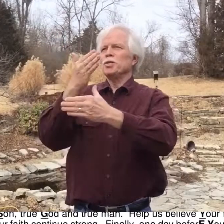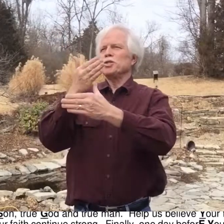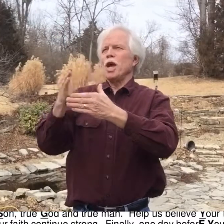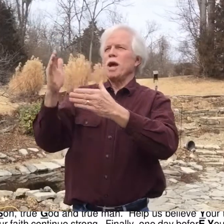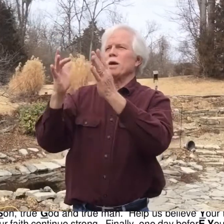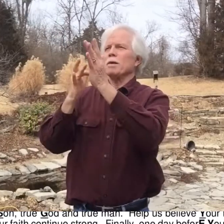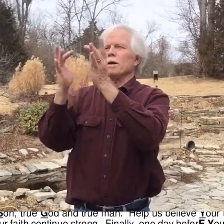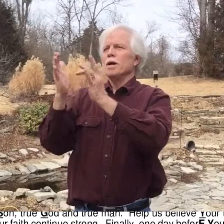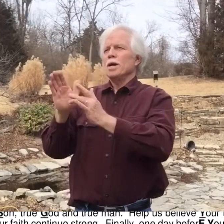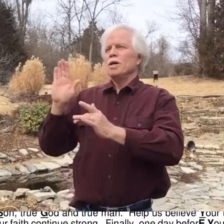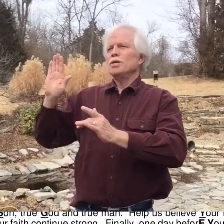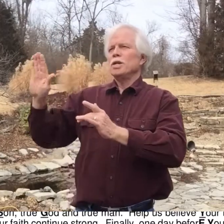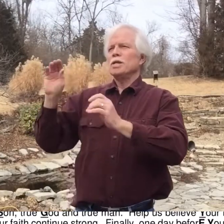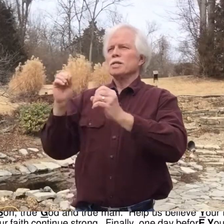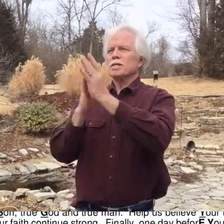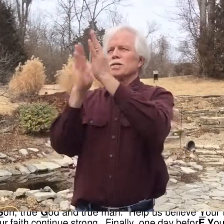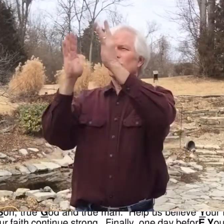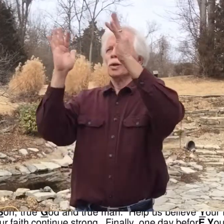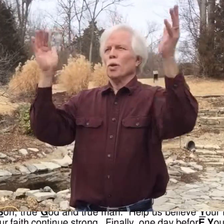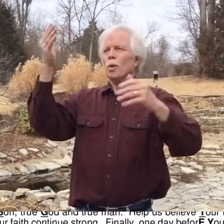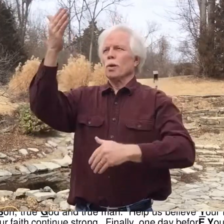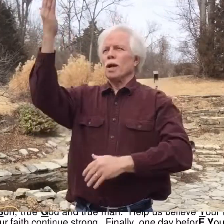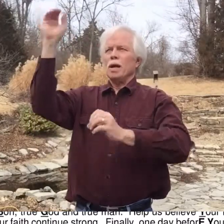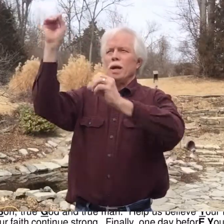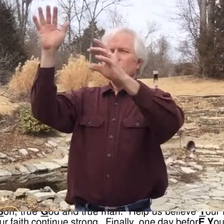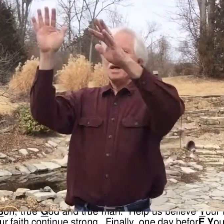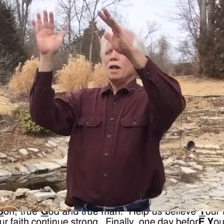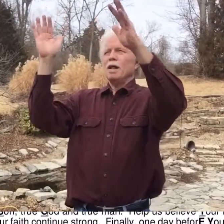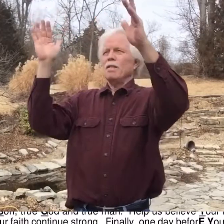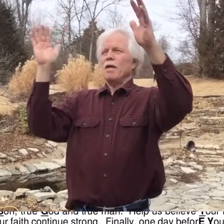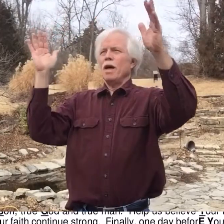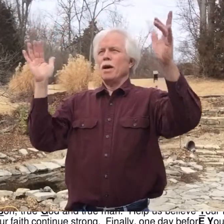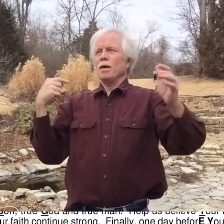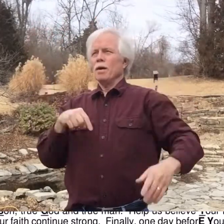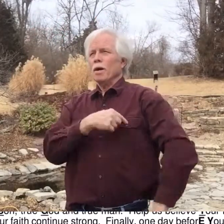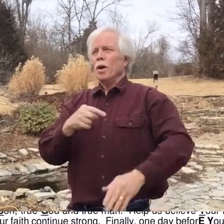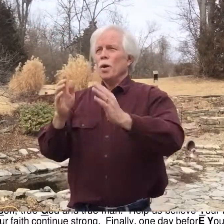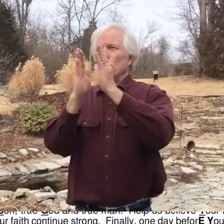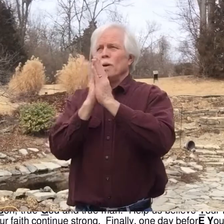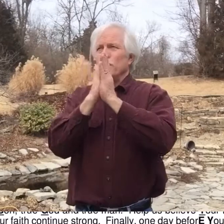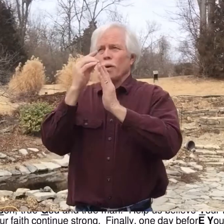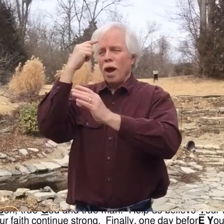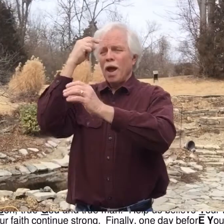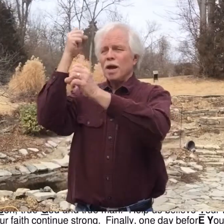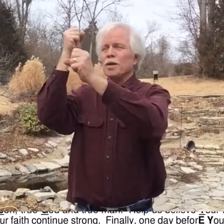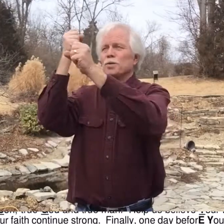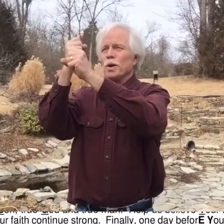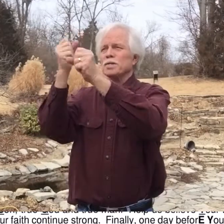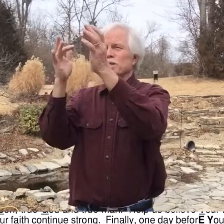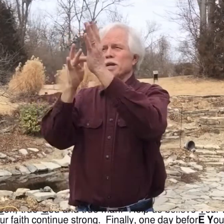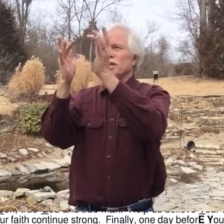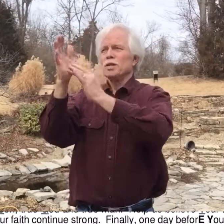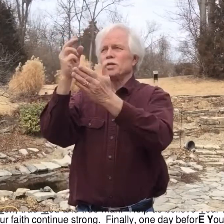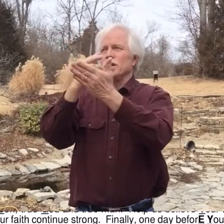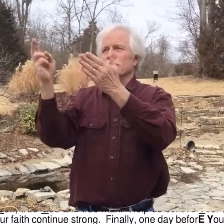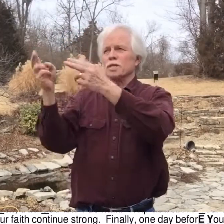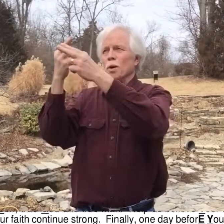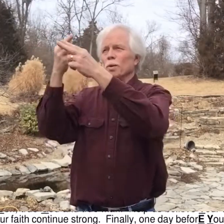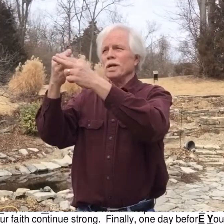share Jesus' glory there. We pray, trusting Jesus' holy